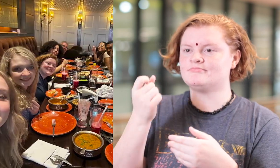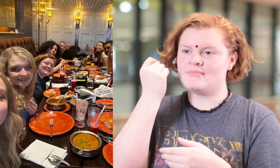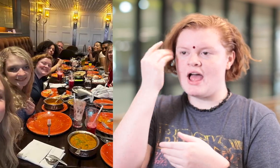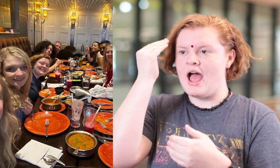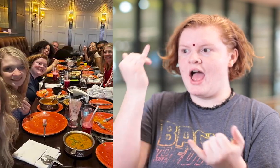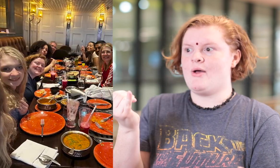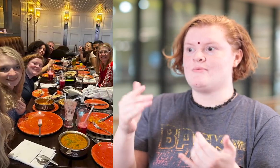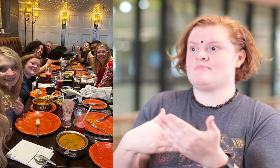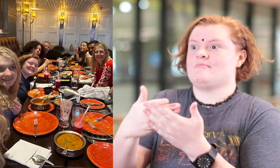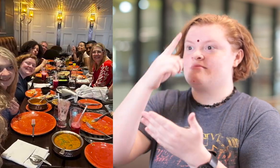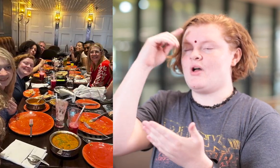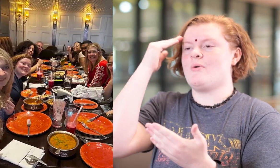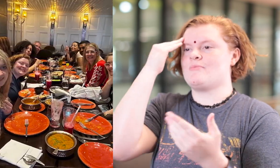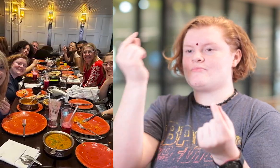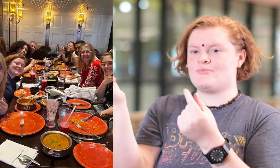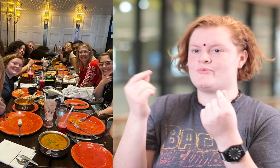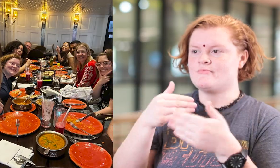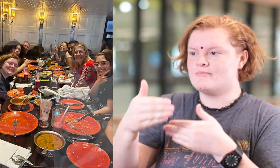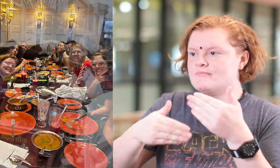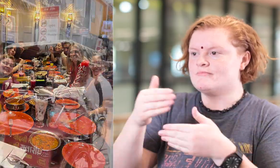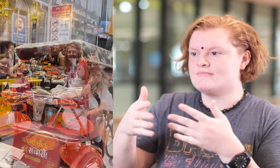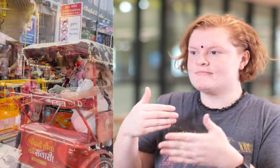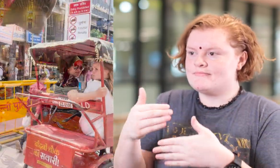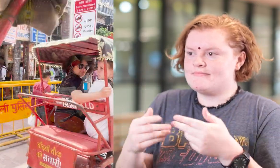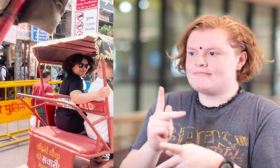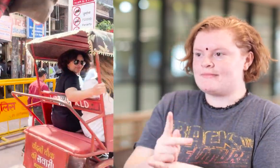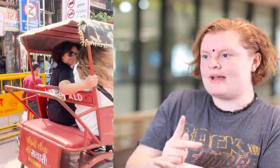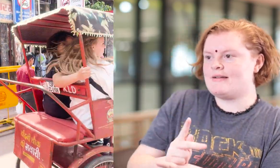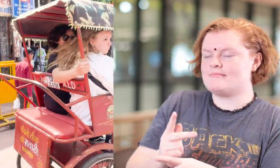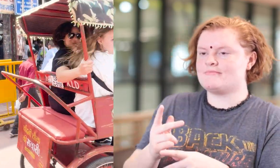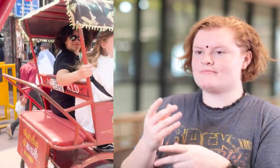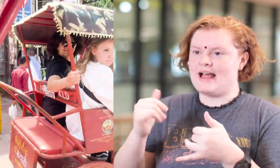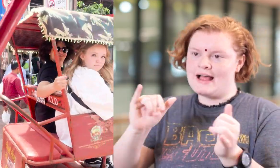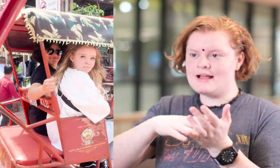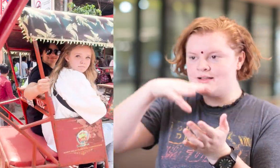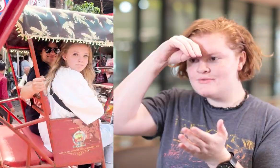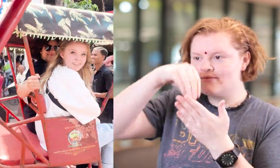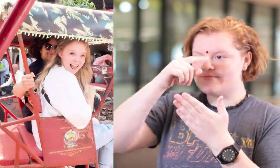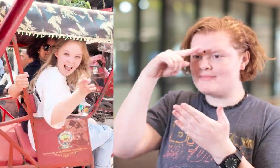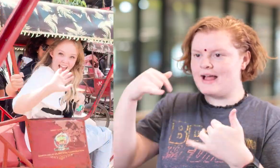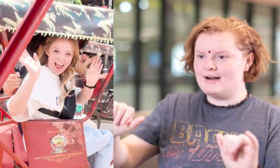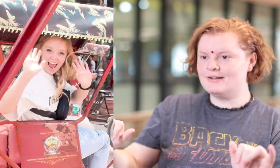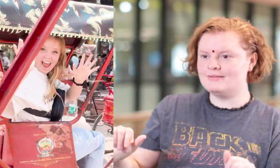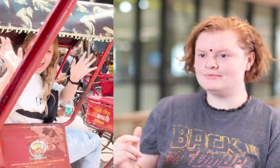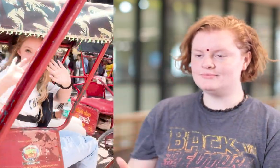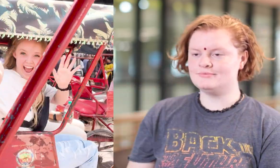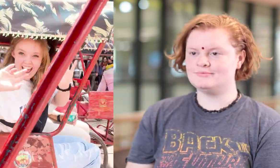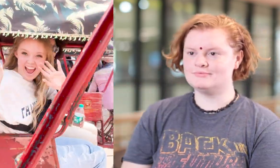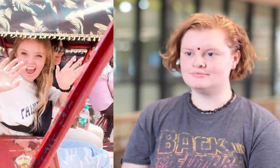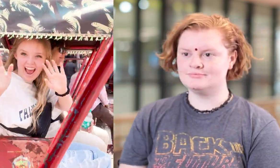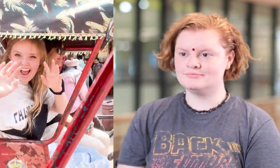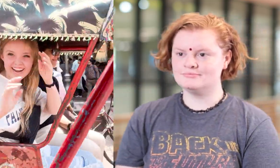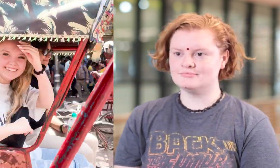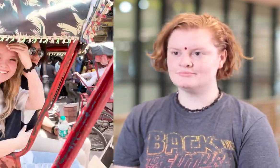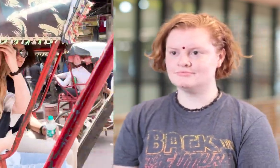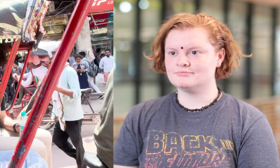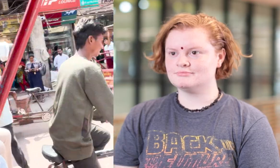practices that they had set in place especially for their religious locations so we studied that to make sure we were behaving appropriately.